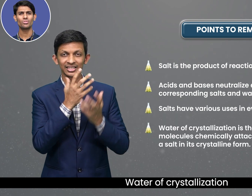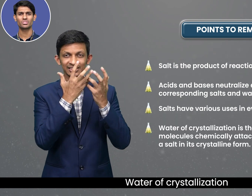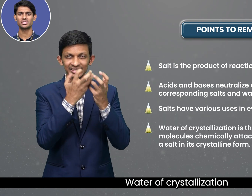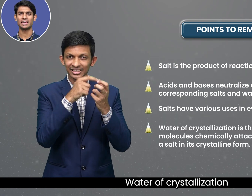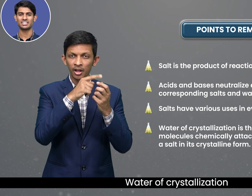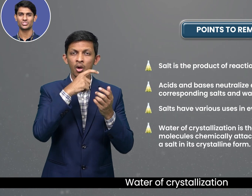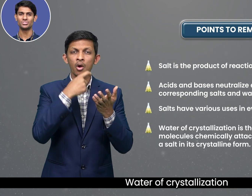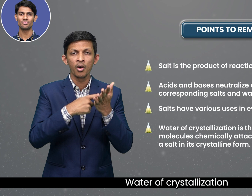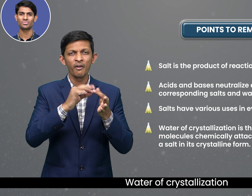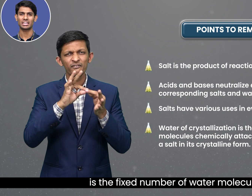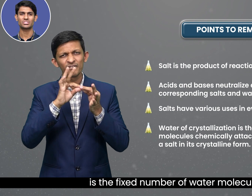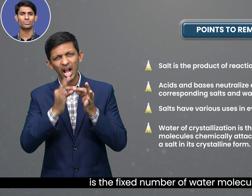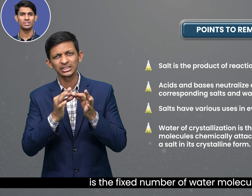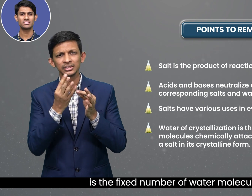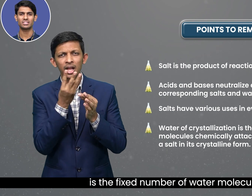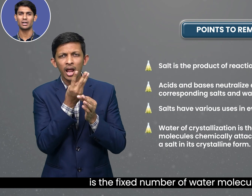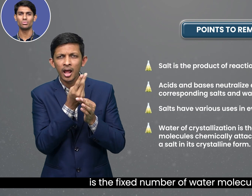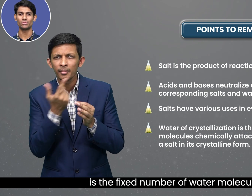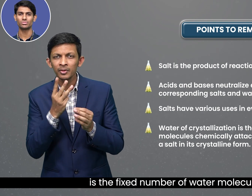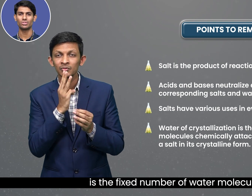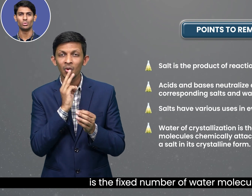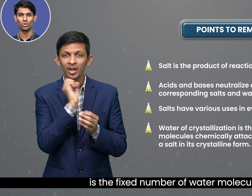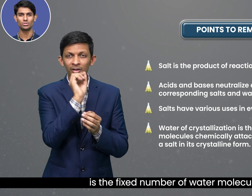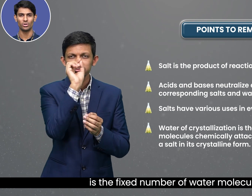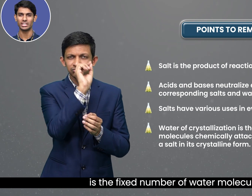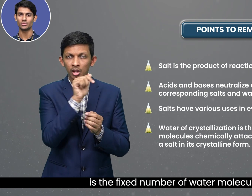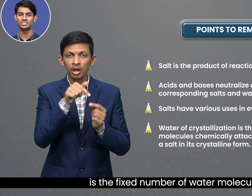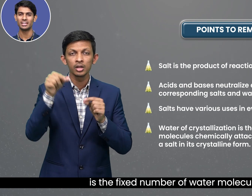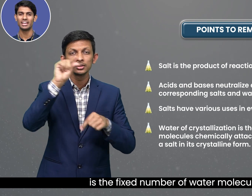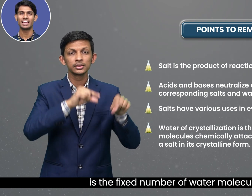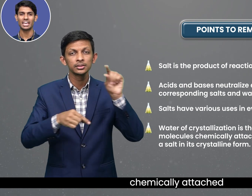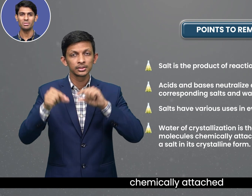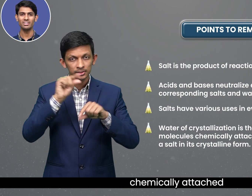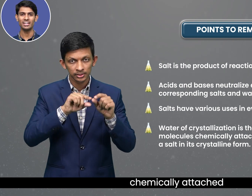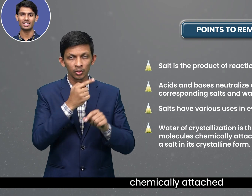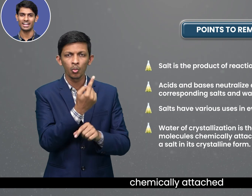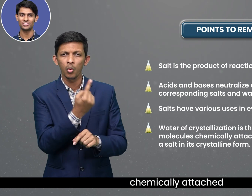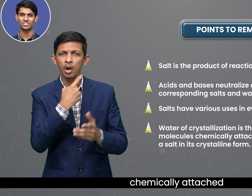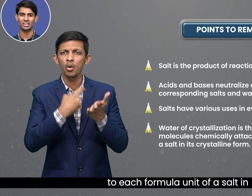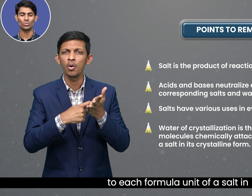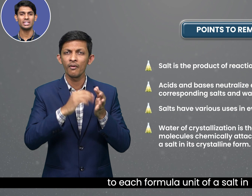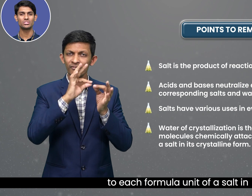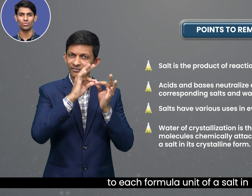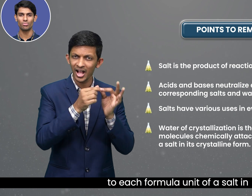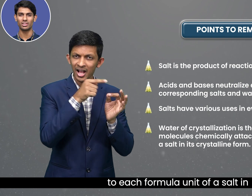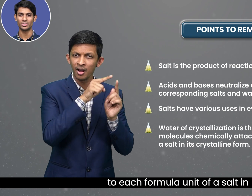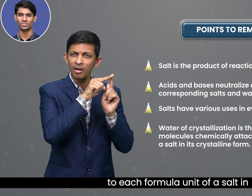Water of crystallization is the fixed number of water molecules chemically